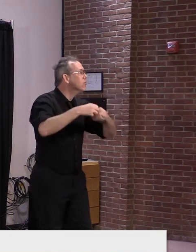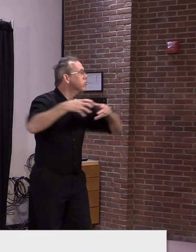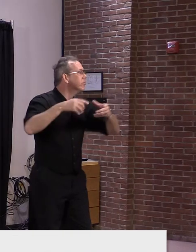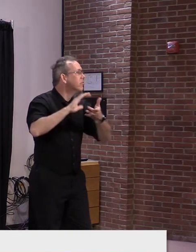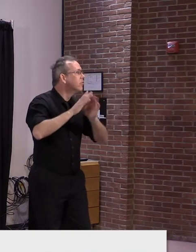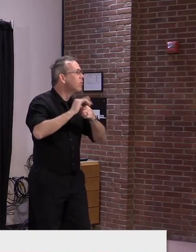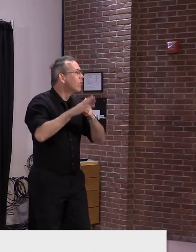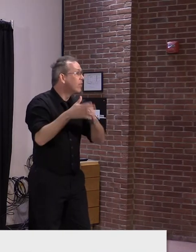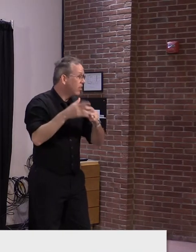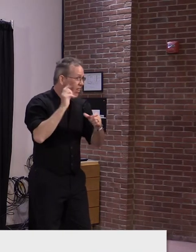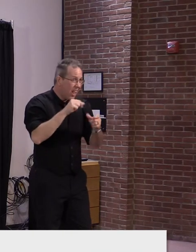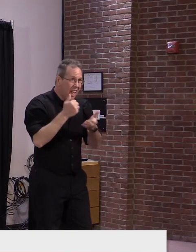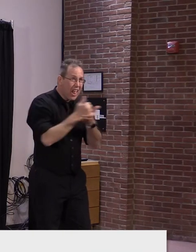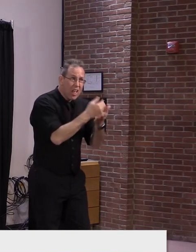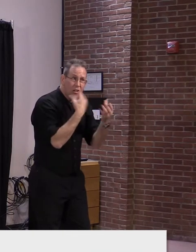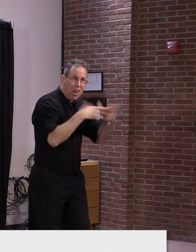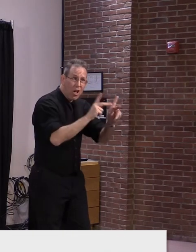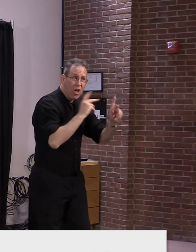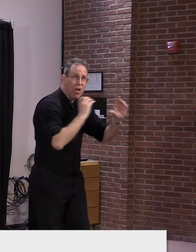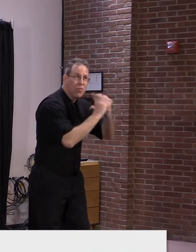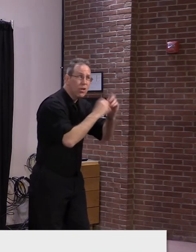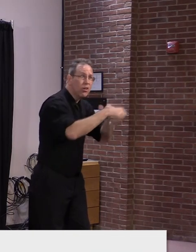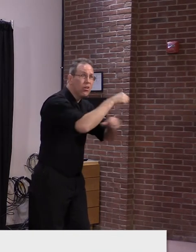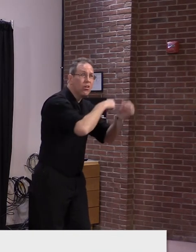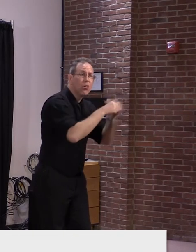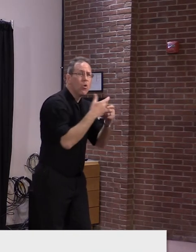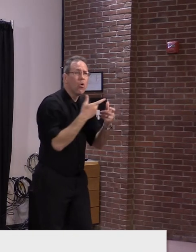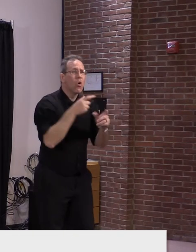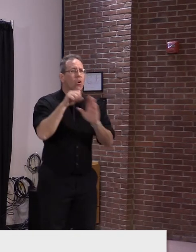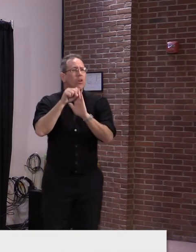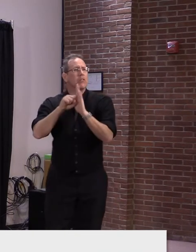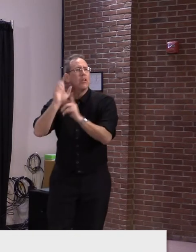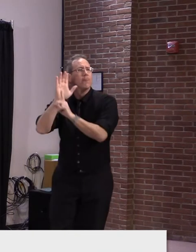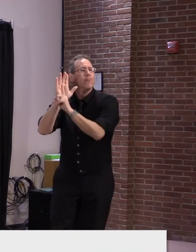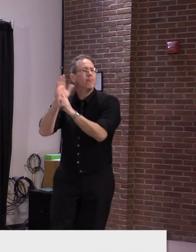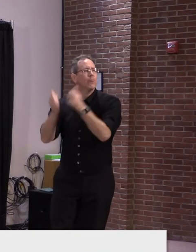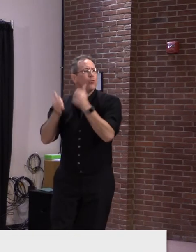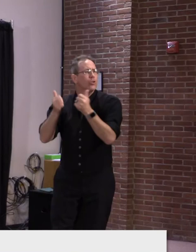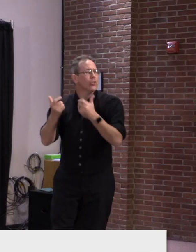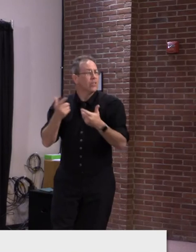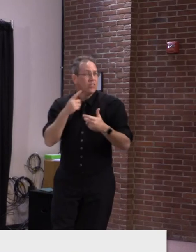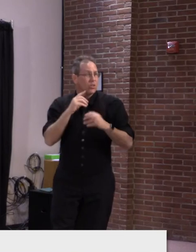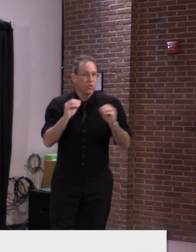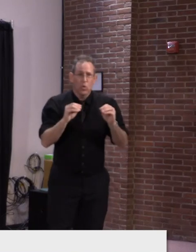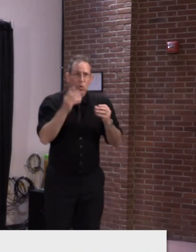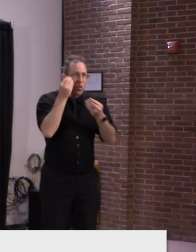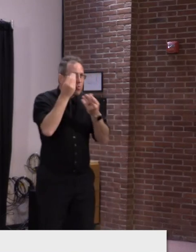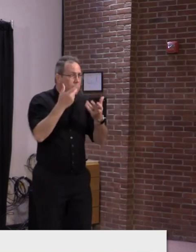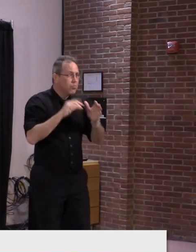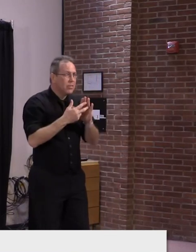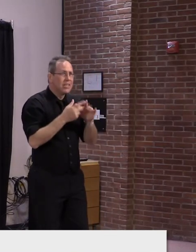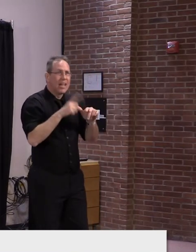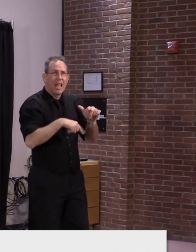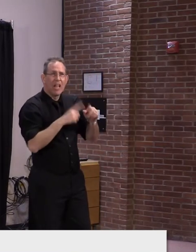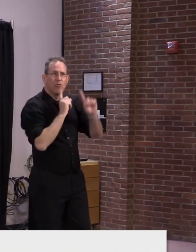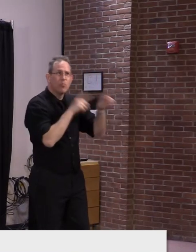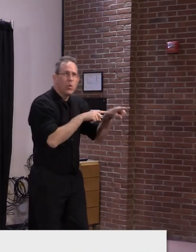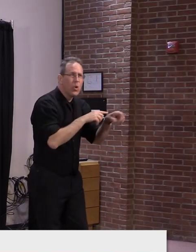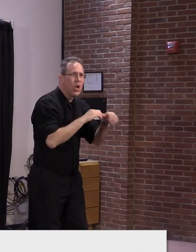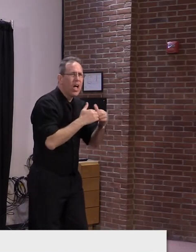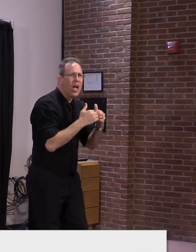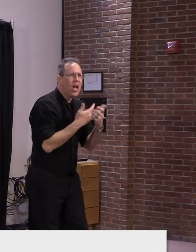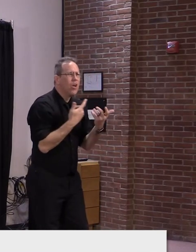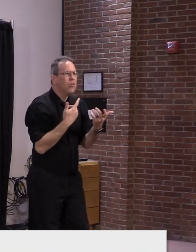people? I know if there's nothing really to say, there's nothing to say, but if they start seeing increases, is there anything stopping them